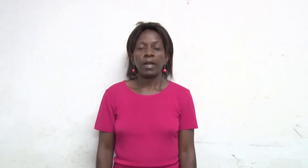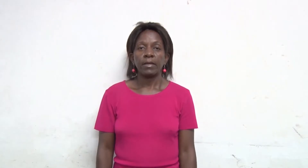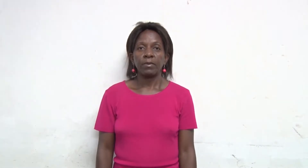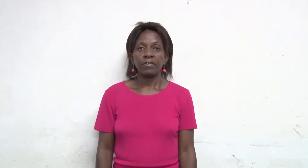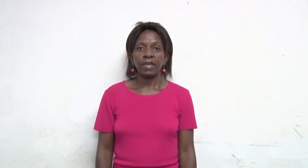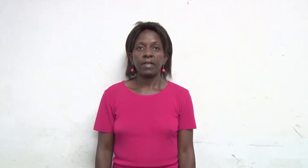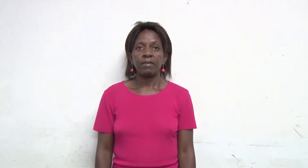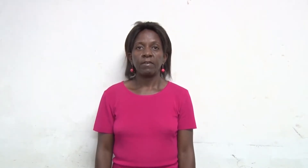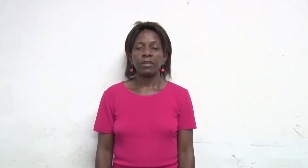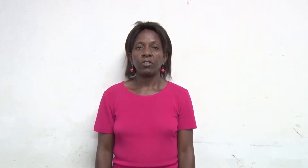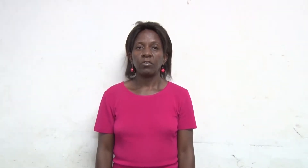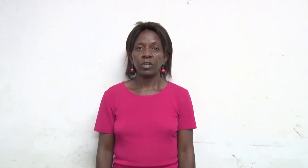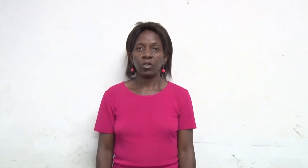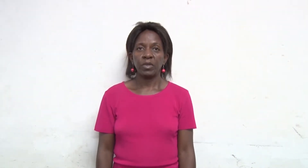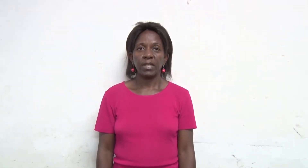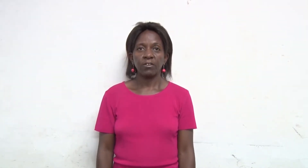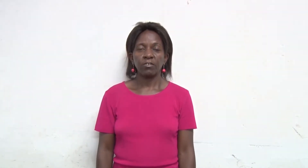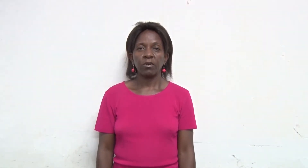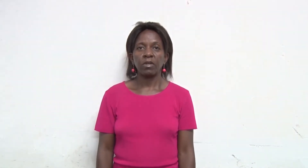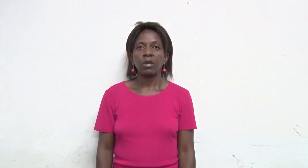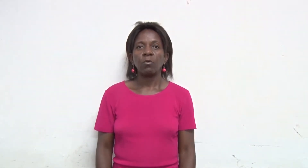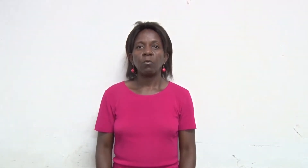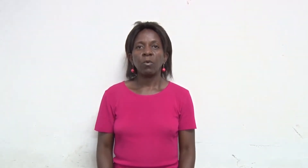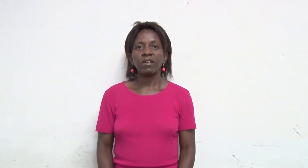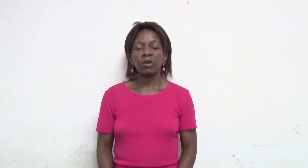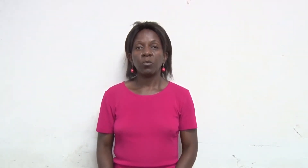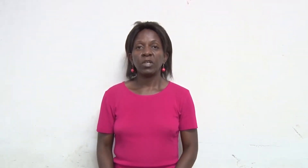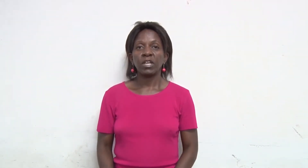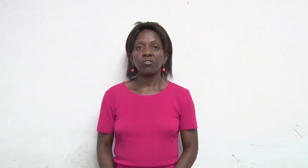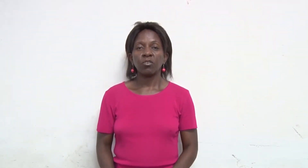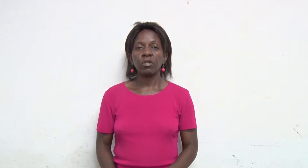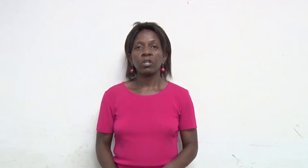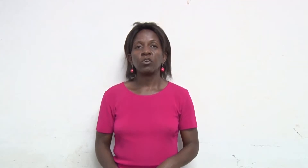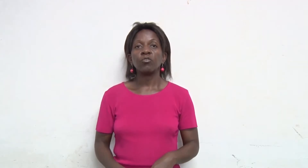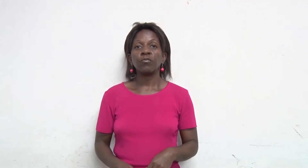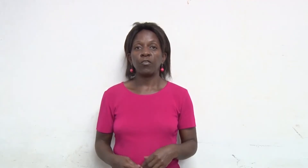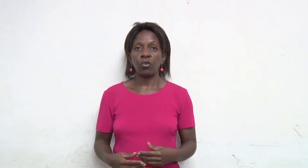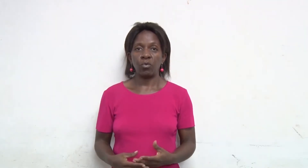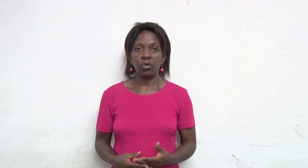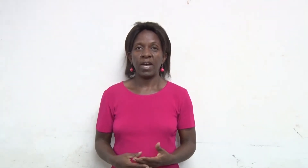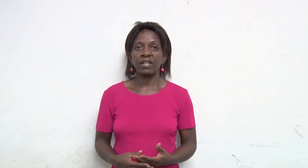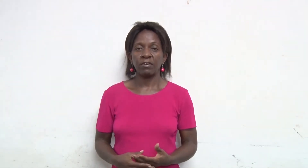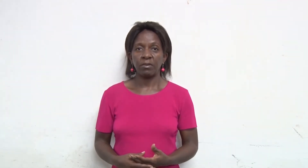Like we said, during communication, we want the communication to flow